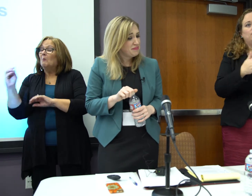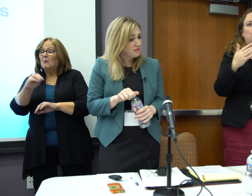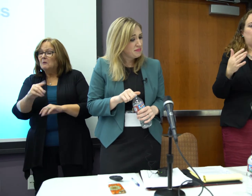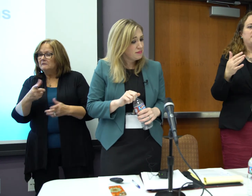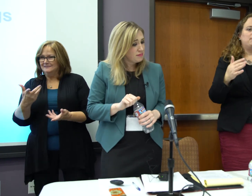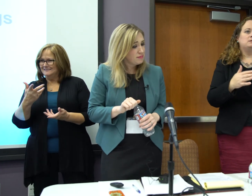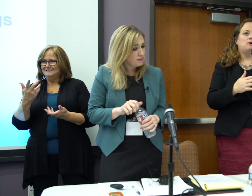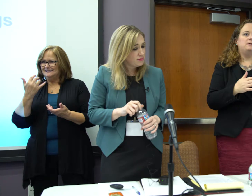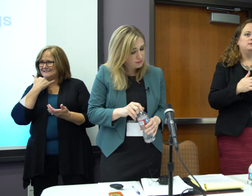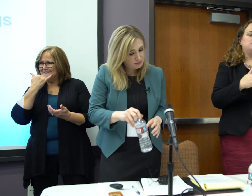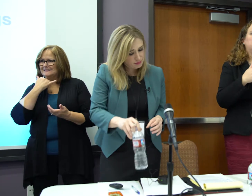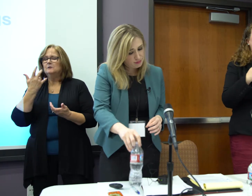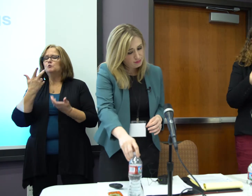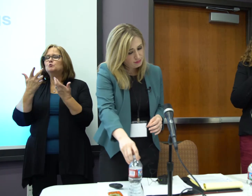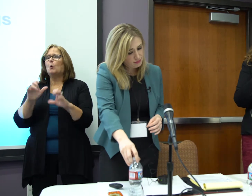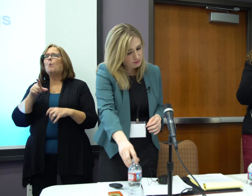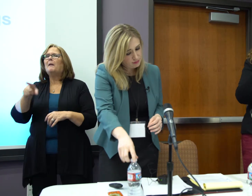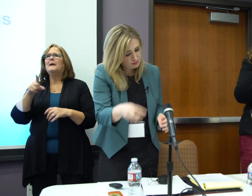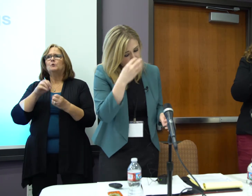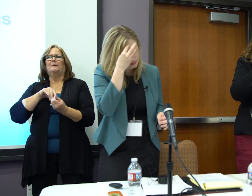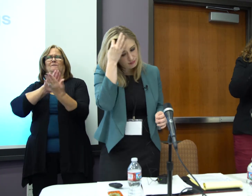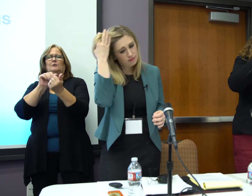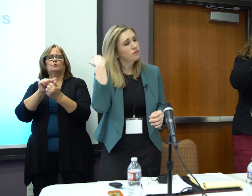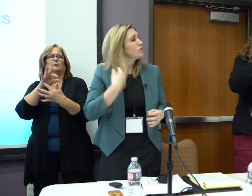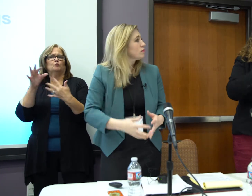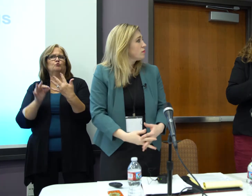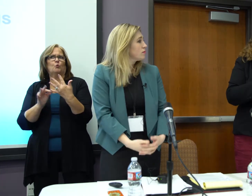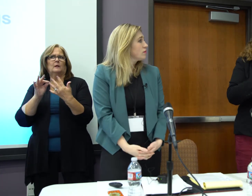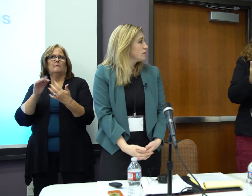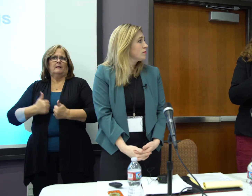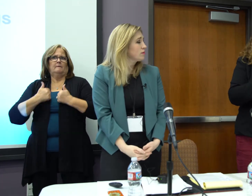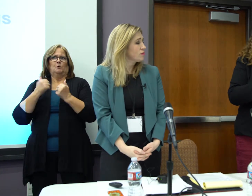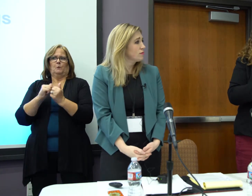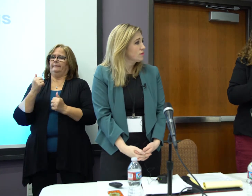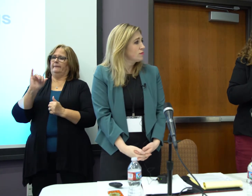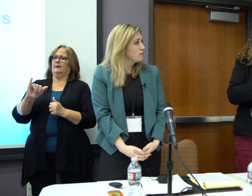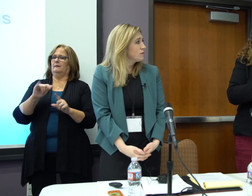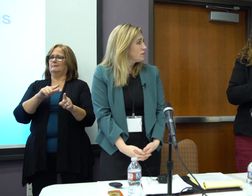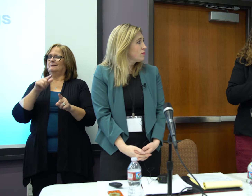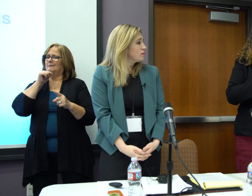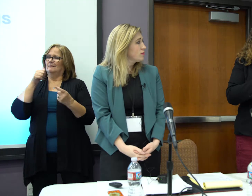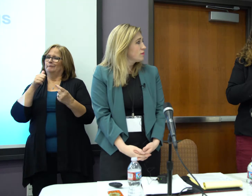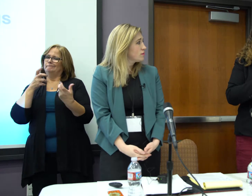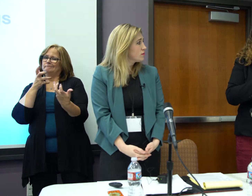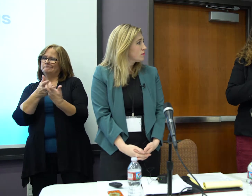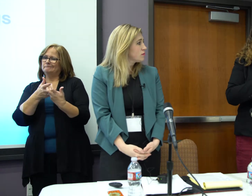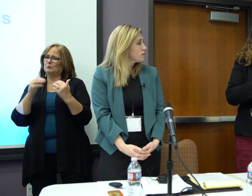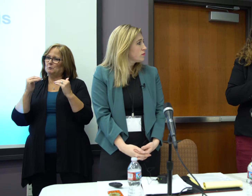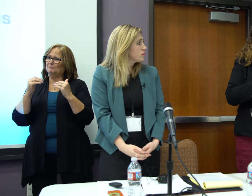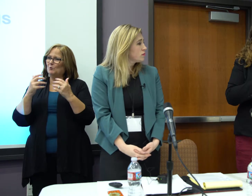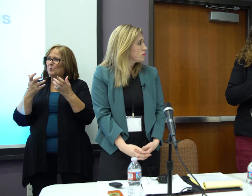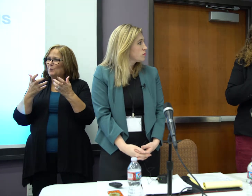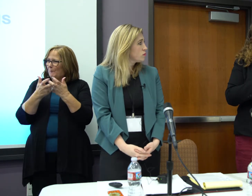of want that person probably to be faced with the choice of only living with this person they've not gone along with in the past. So there's a person-centered